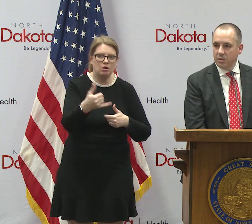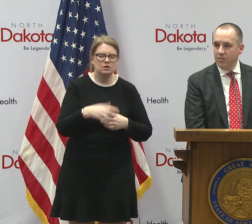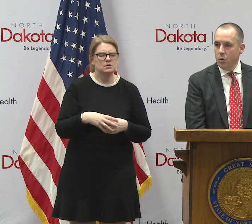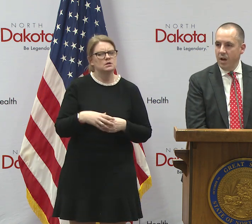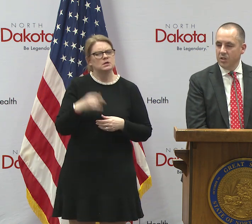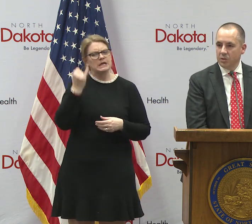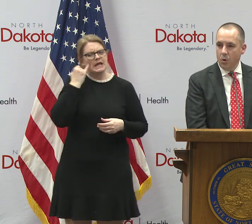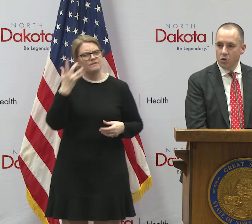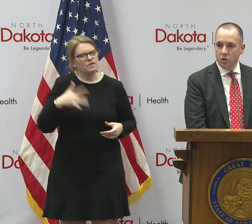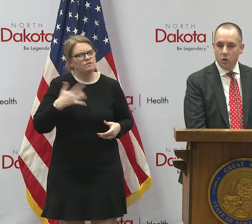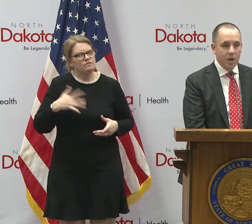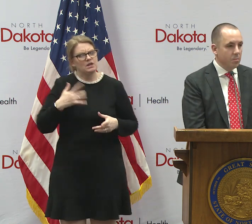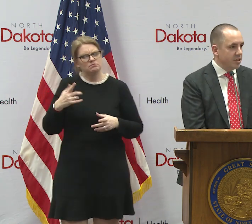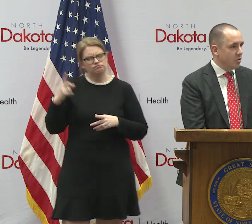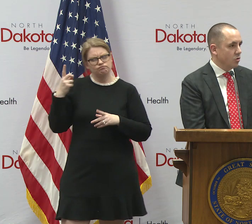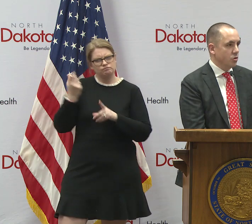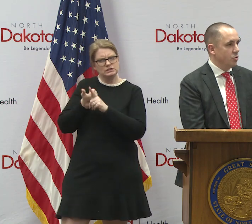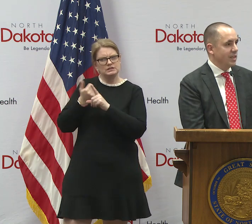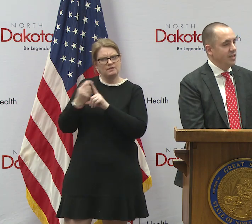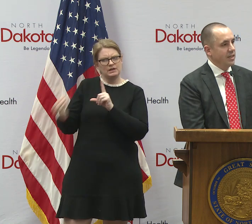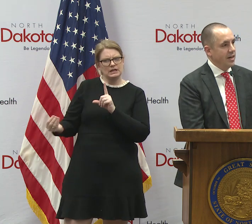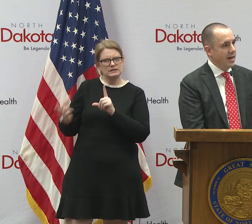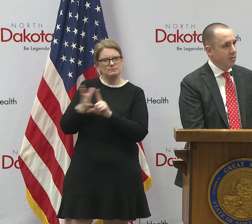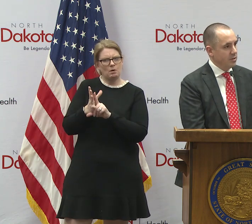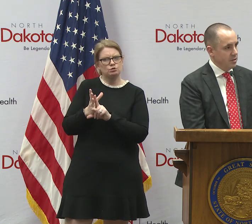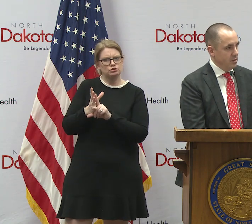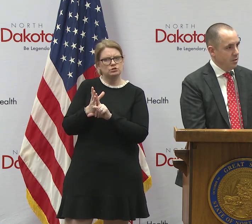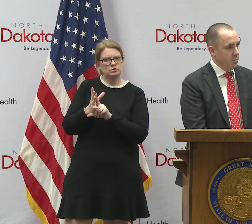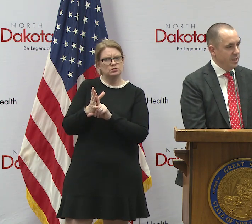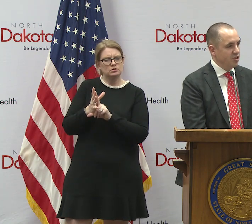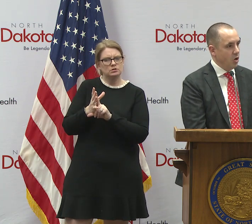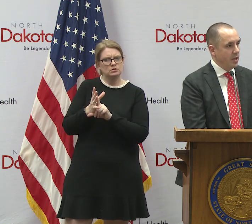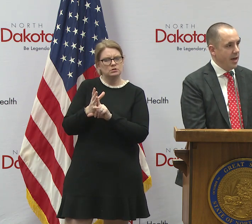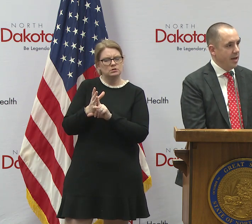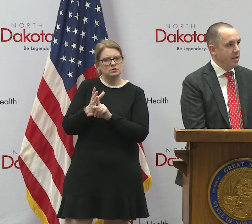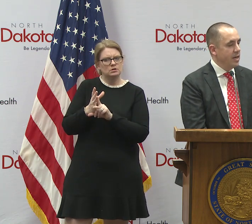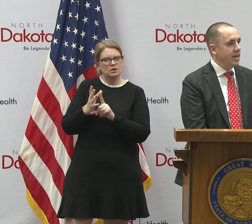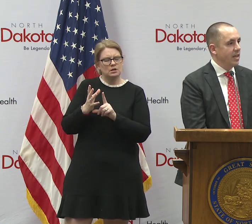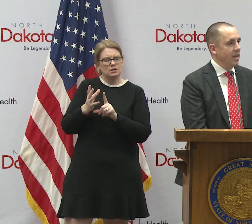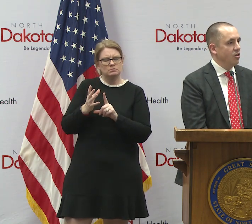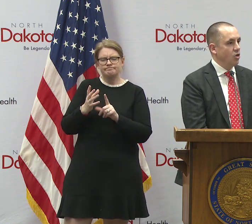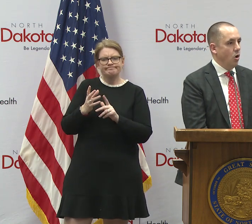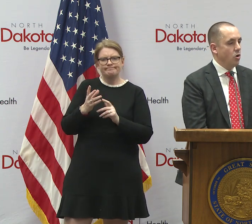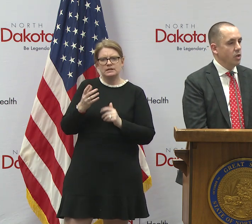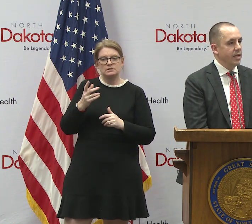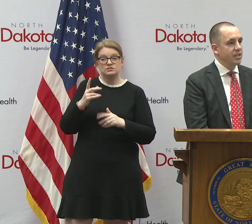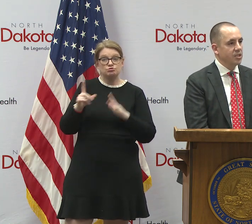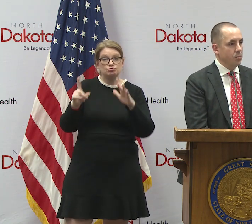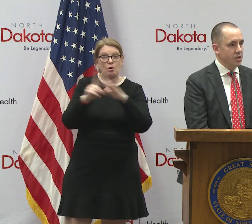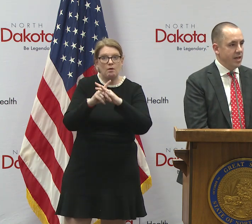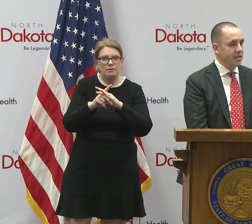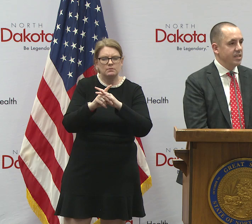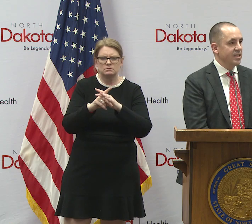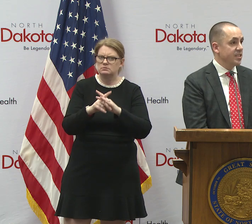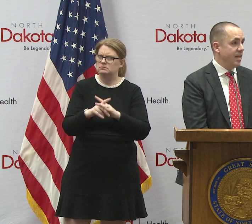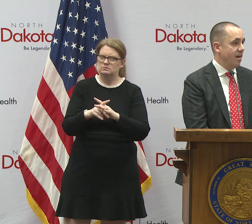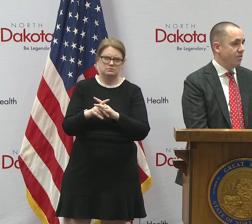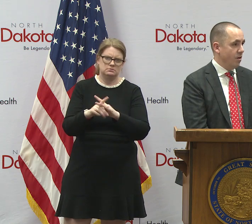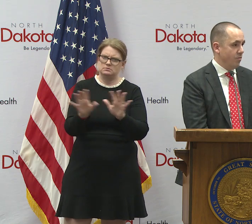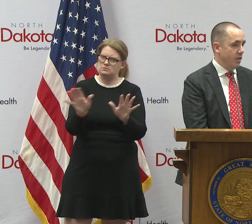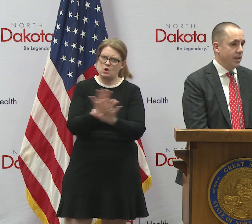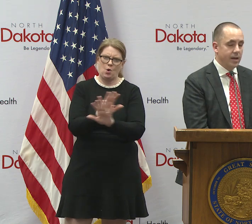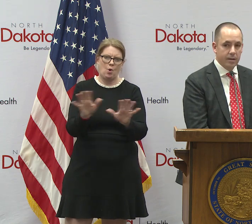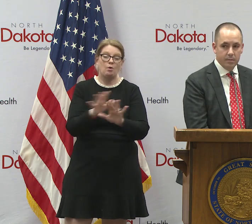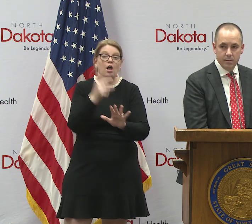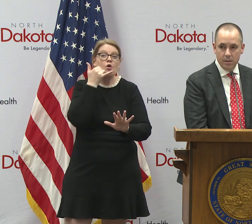symptoms, if you have exposure, please don't go to a clinic unannounced. Please call ahead. it allows all clinics to protect the staff